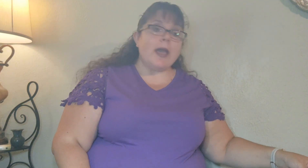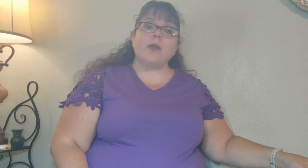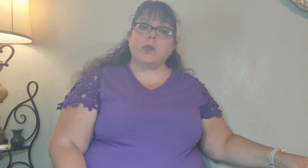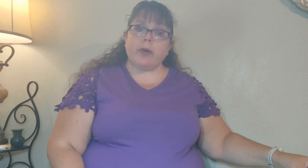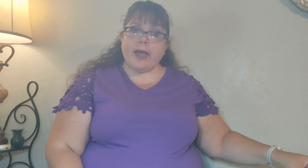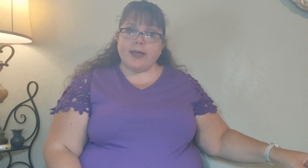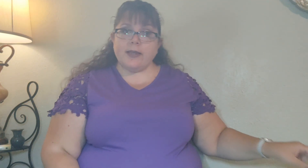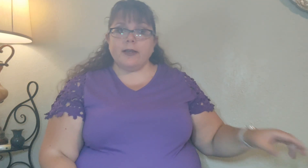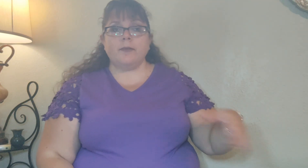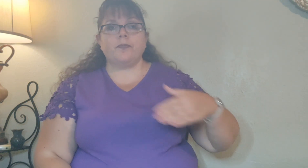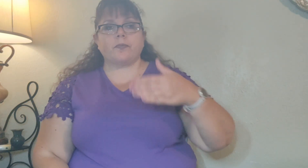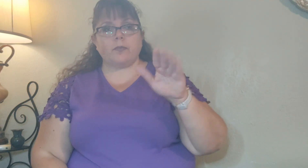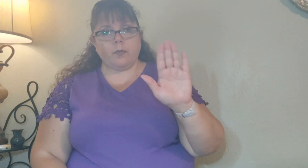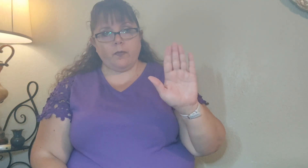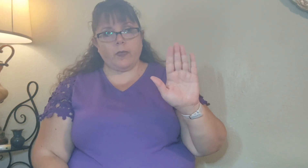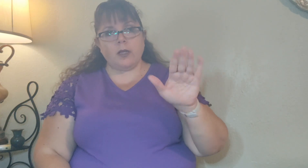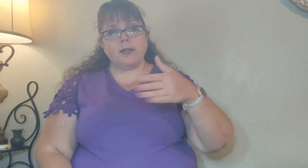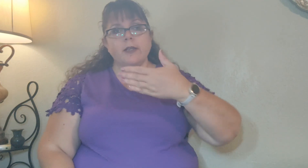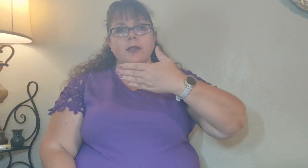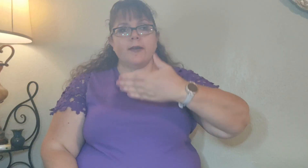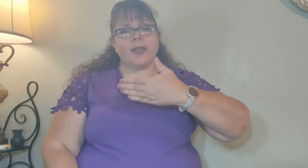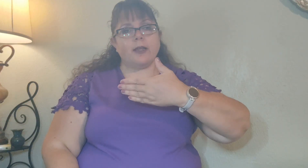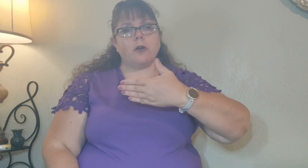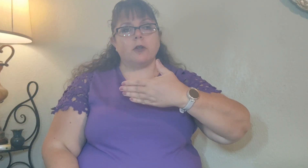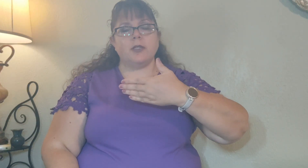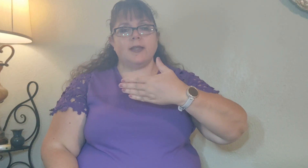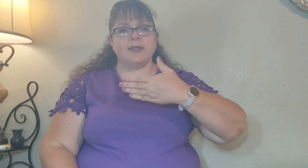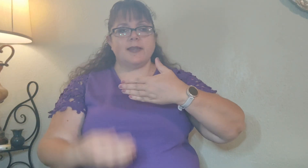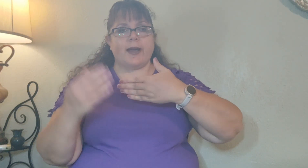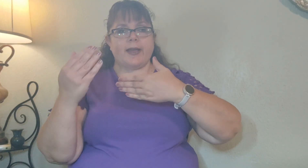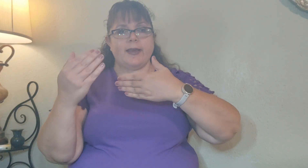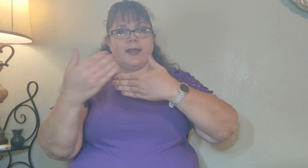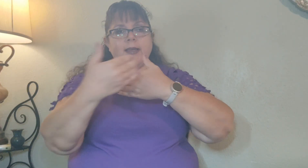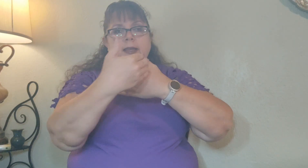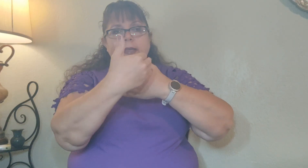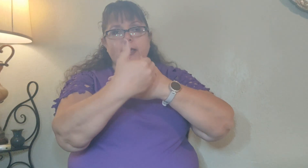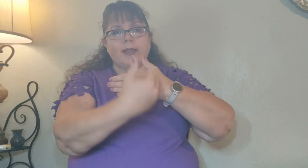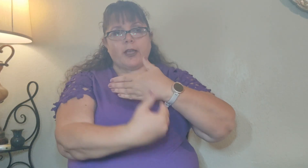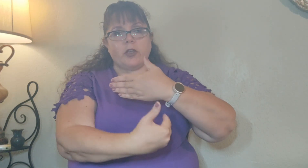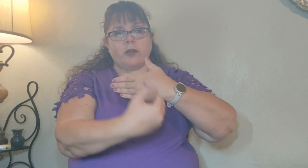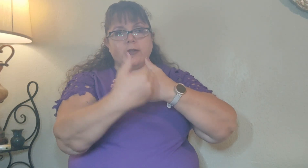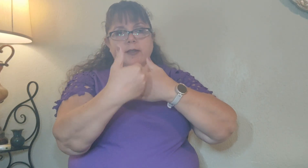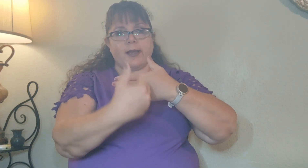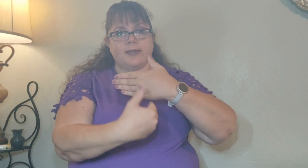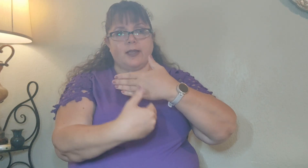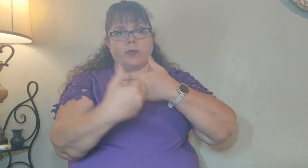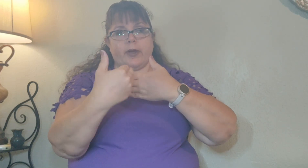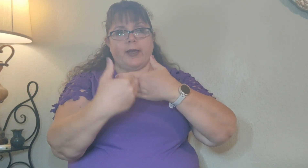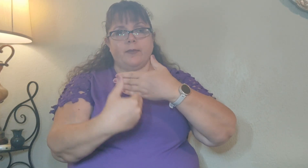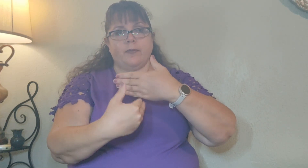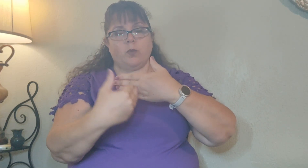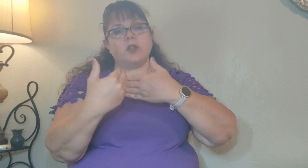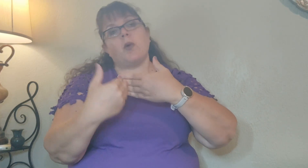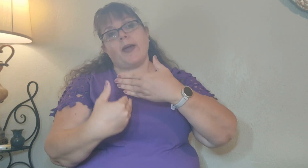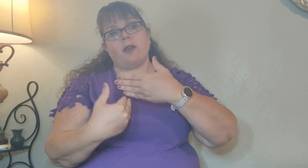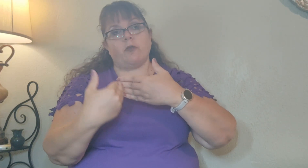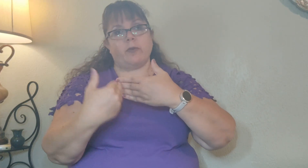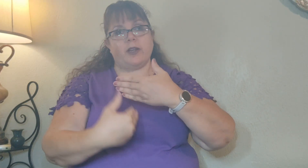In bread, you take your left hand and hold it to the side, and like you're slicing bread, which we might have went